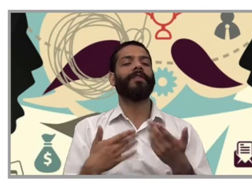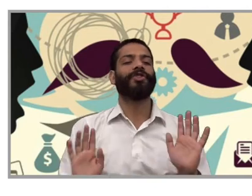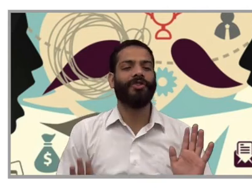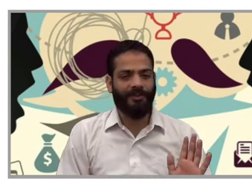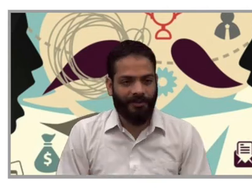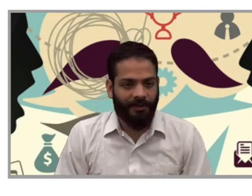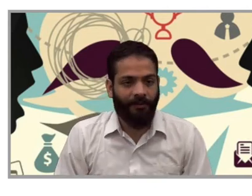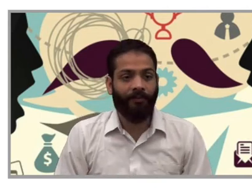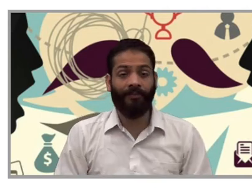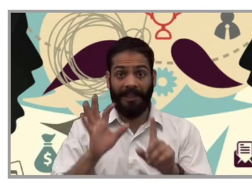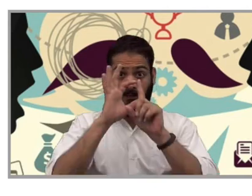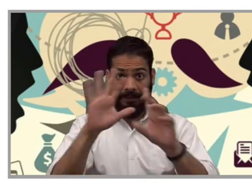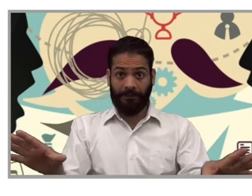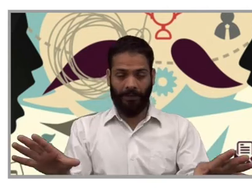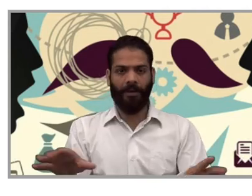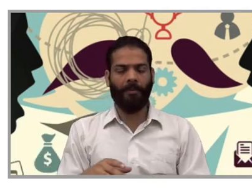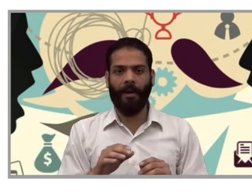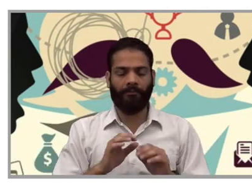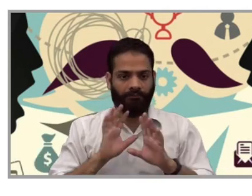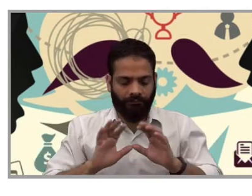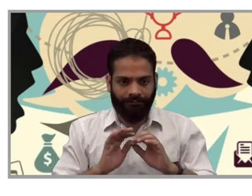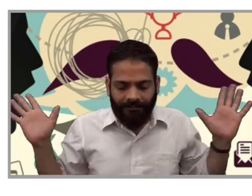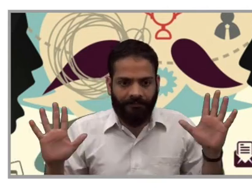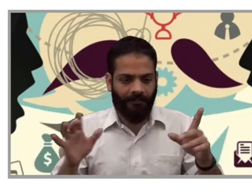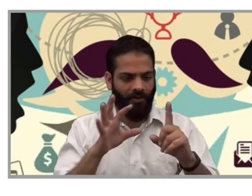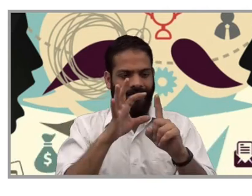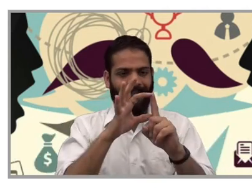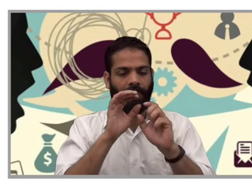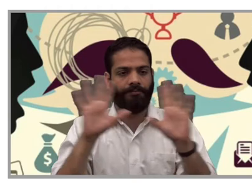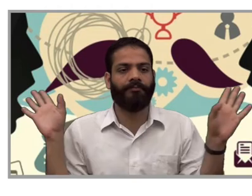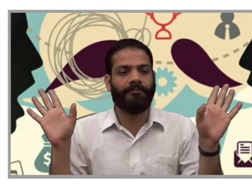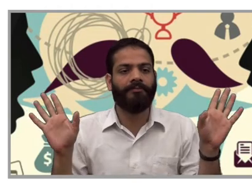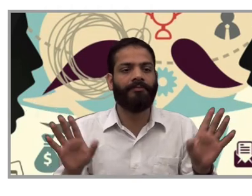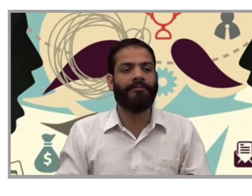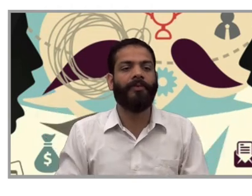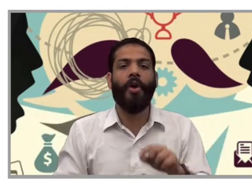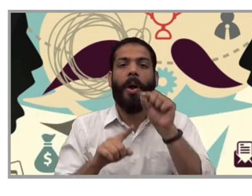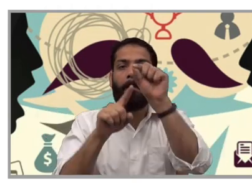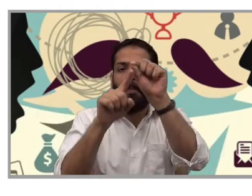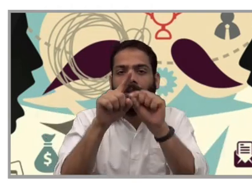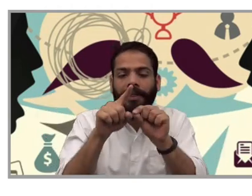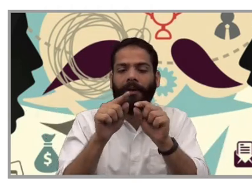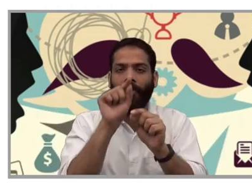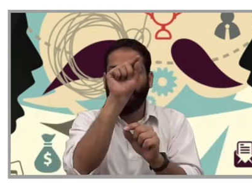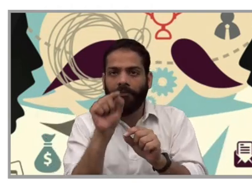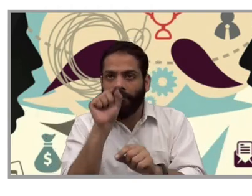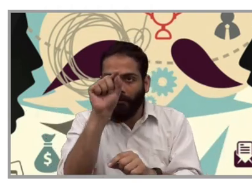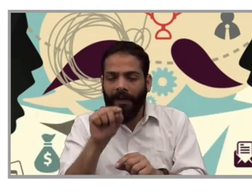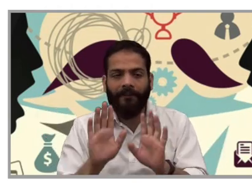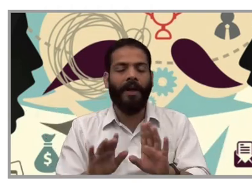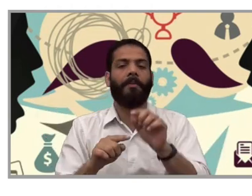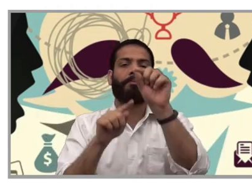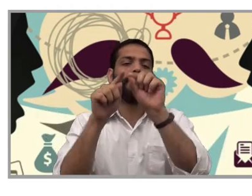trademarks, symbols associated with concepts like internet, dollar, danger, percentage,